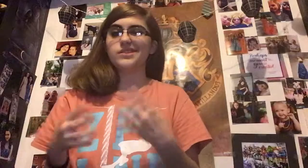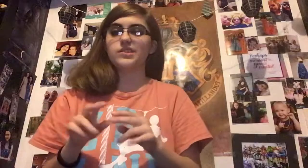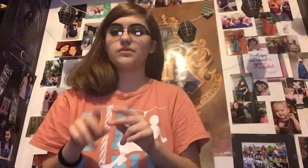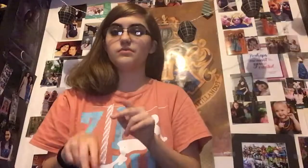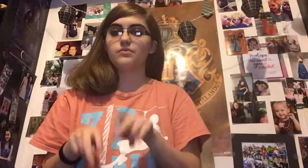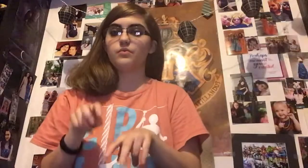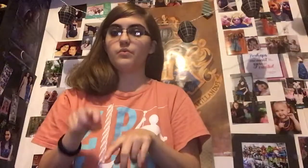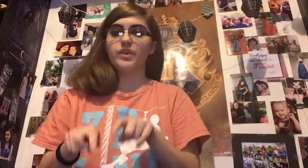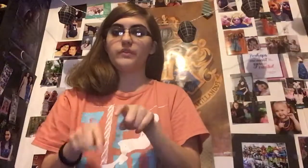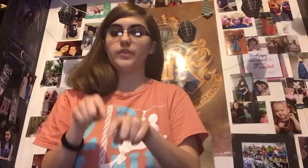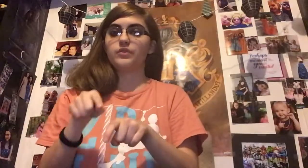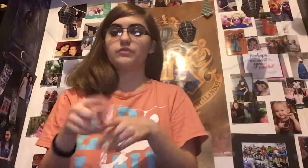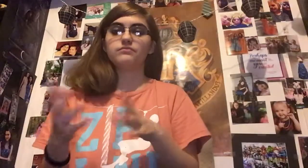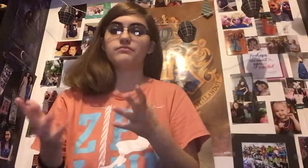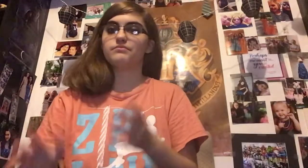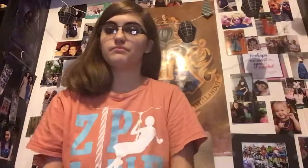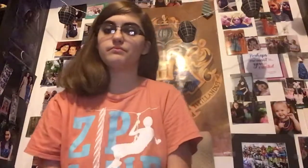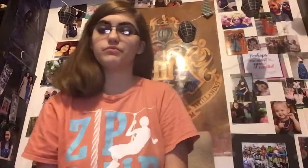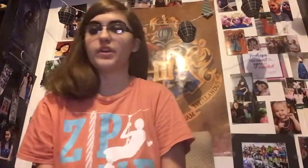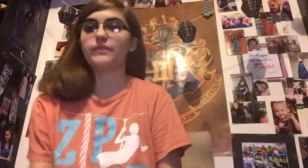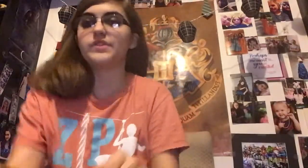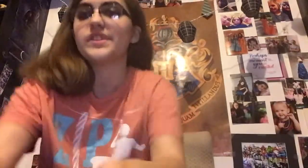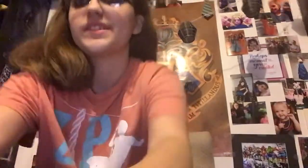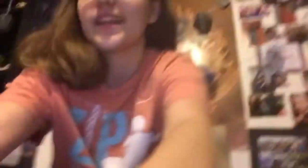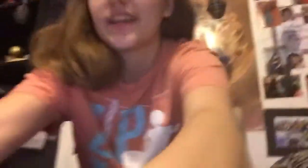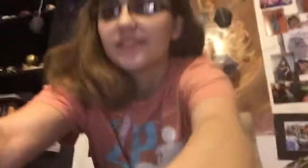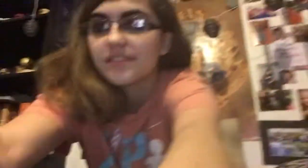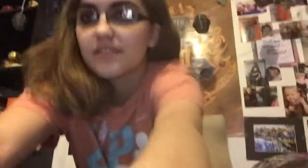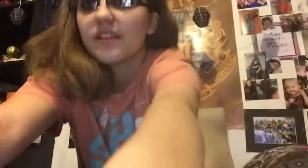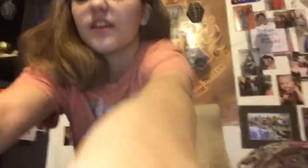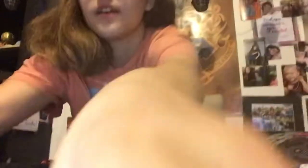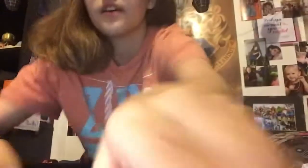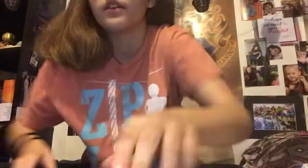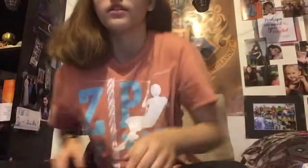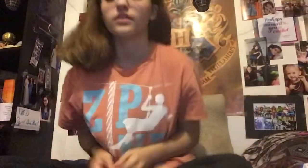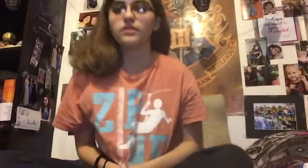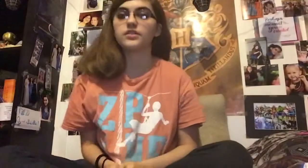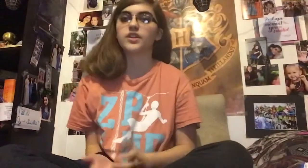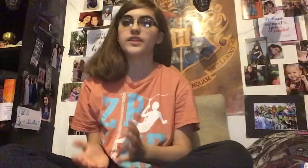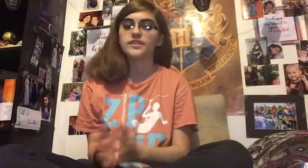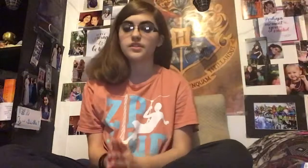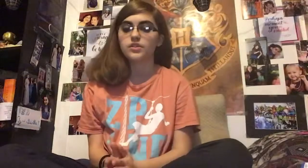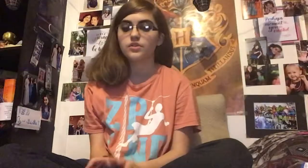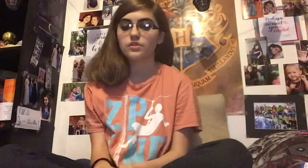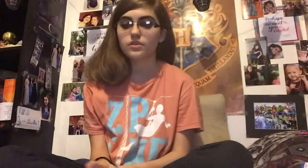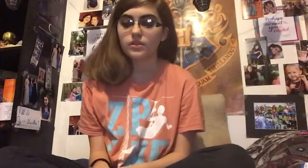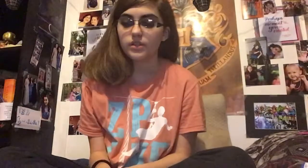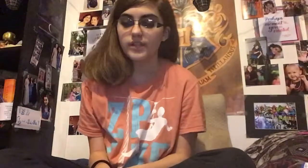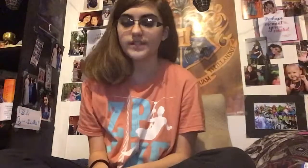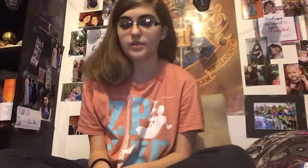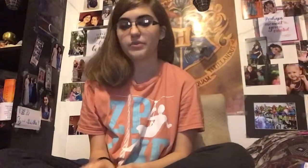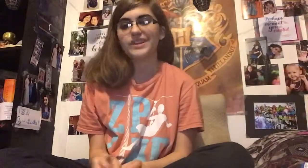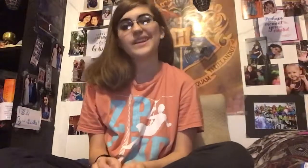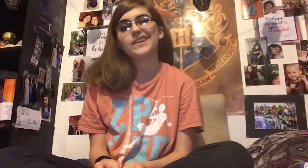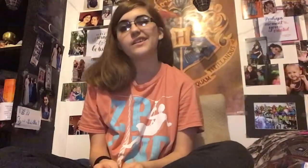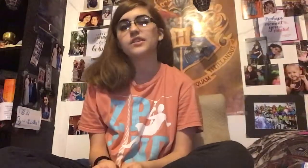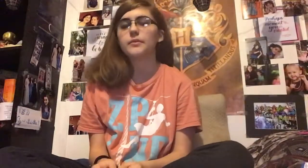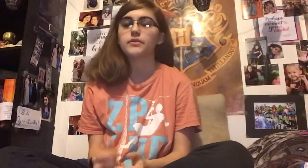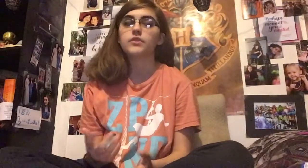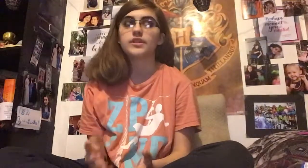just whatever your preference is, I guess. Sorry, it's still pretty late. Or not